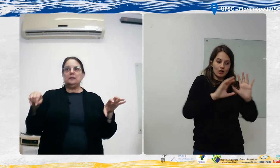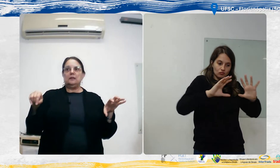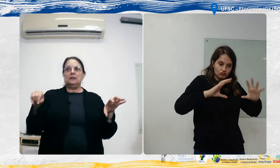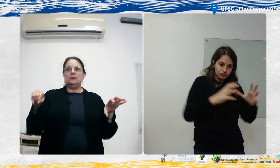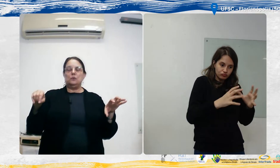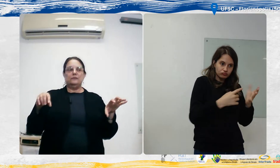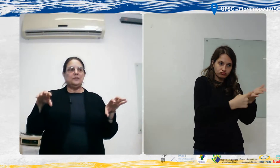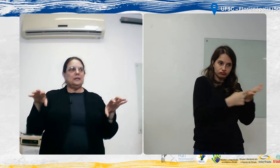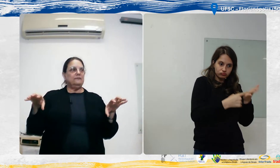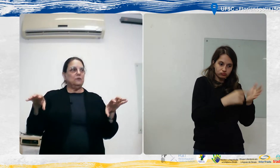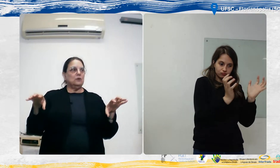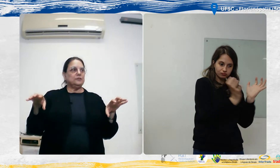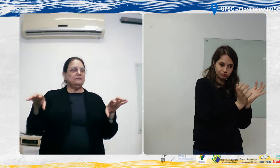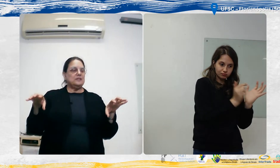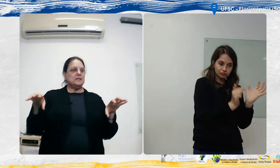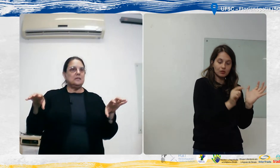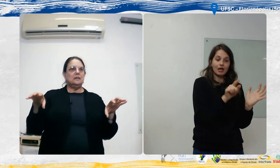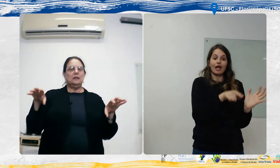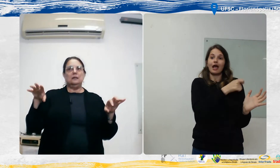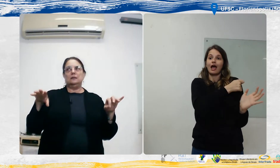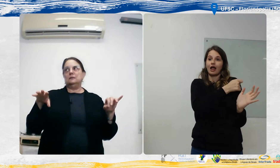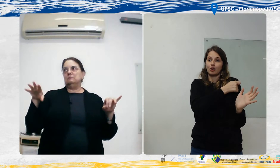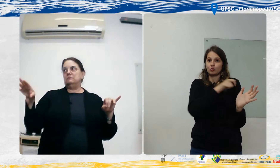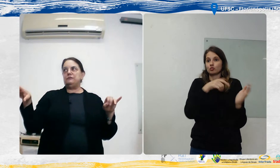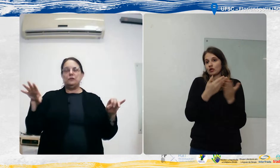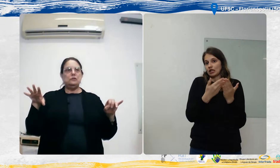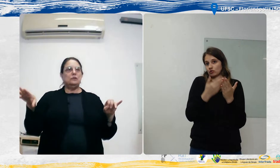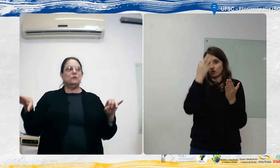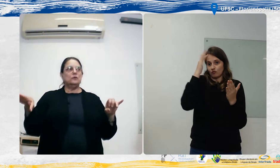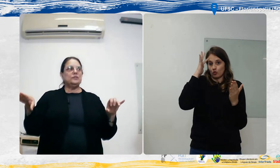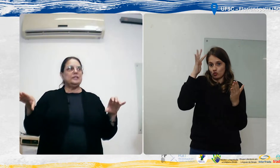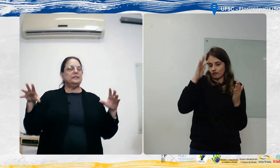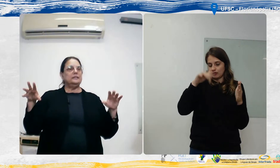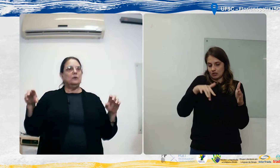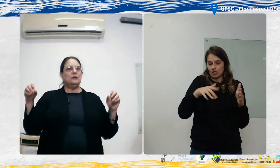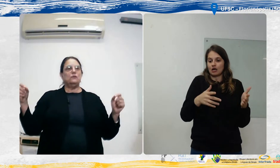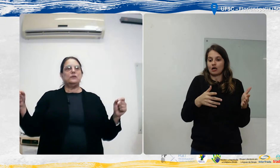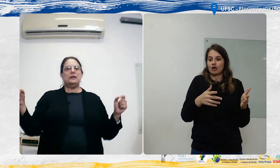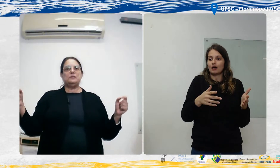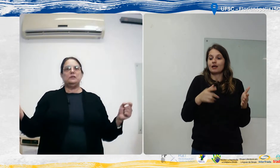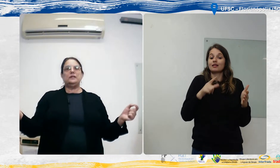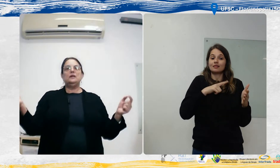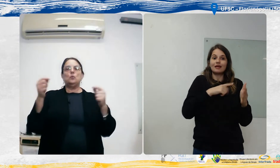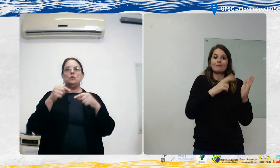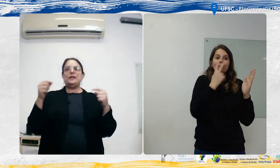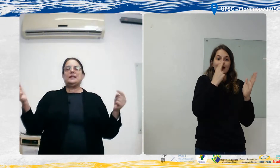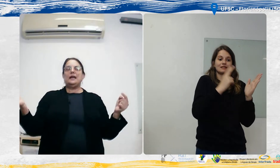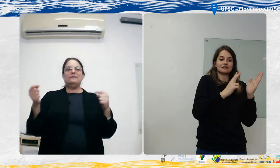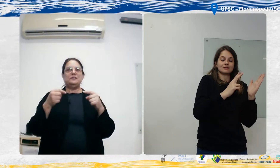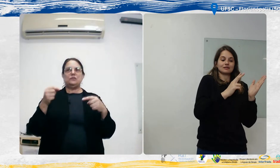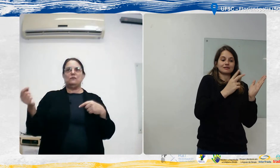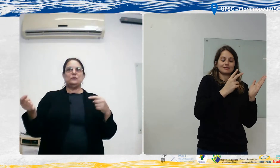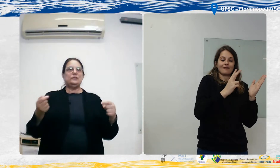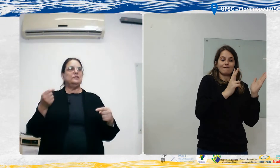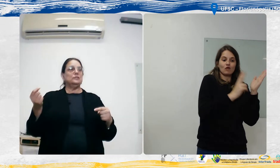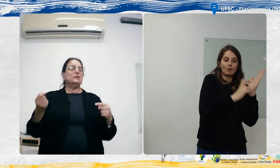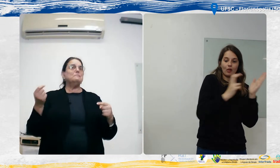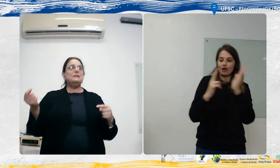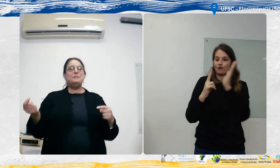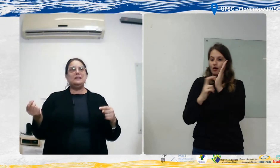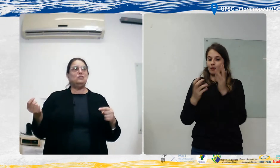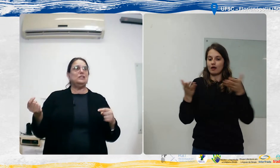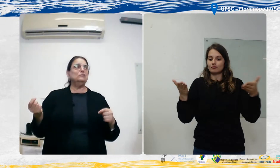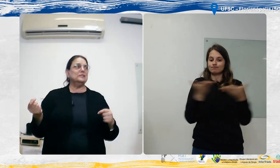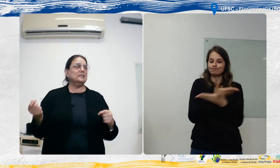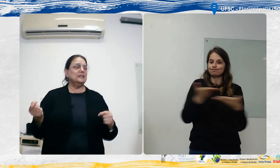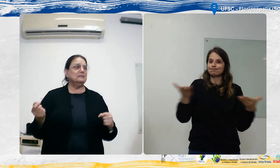students who have studied philosophy in different universities now have vocabulary where they can have these conversations. Now, maybe